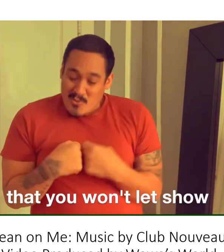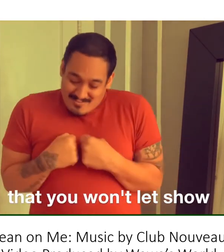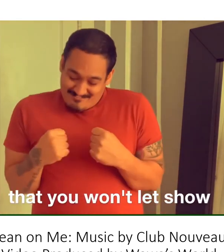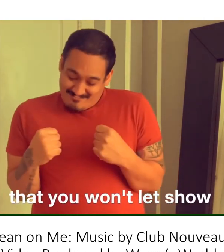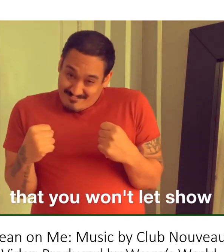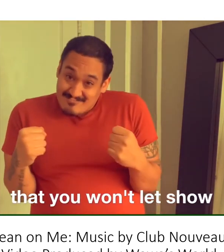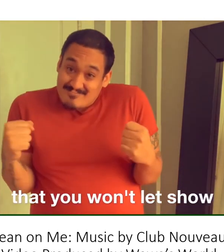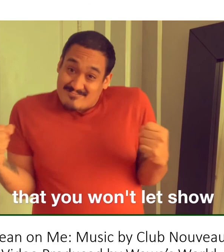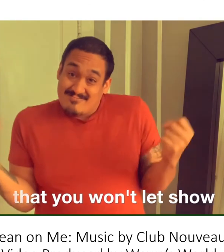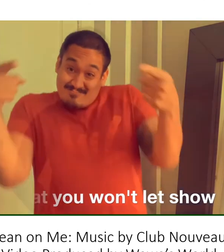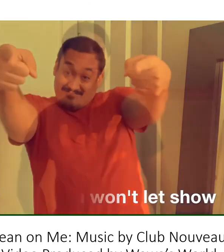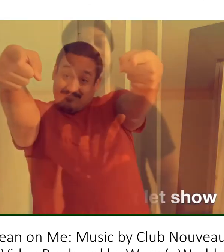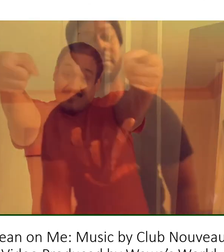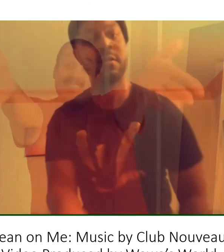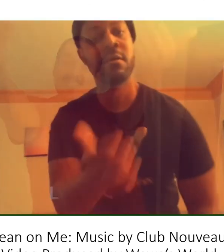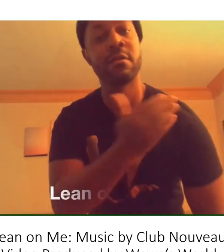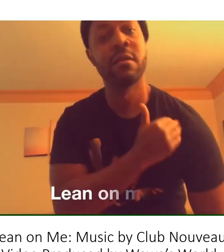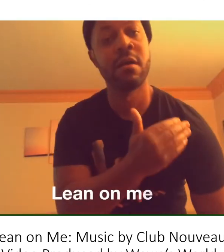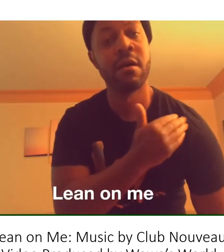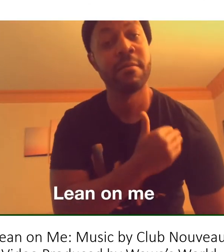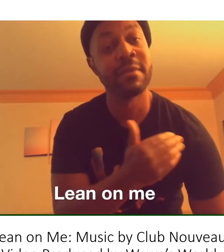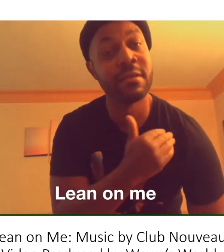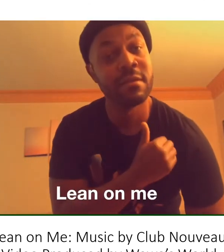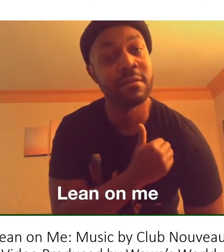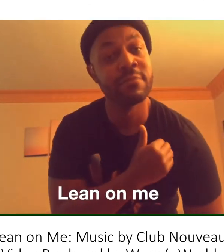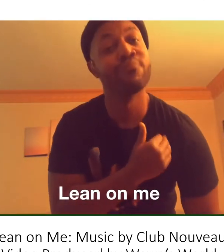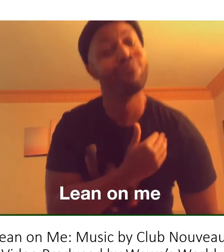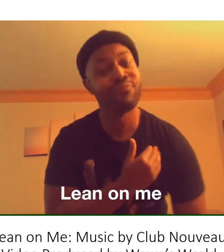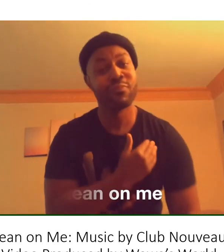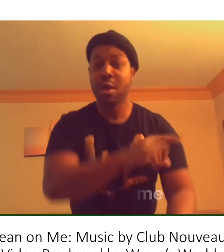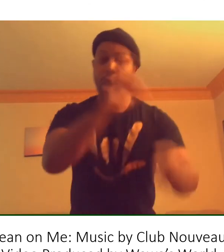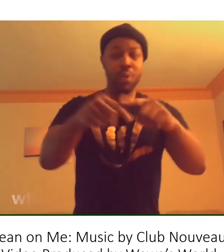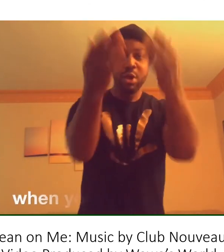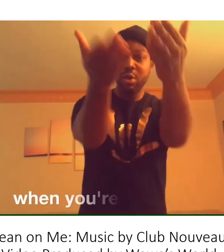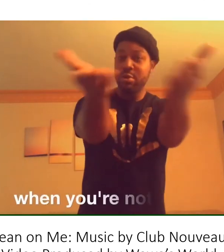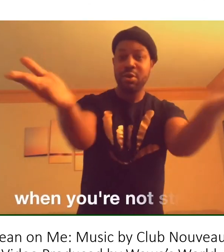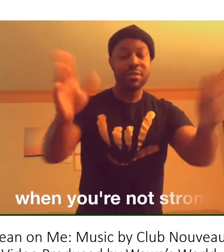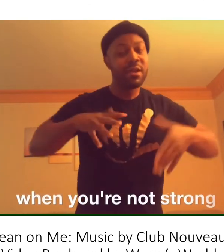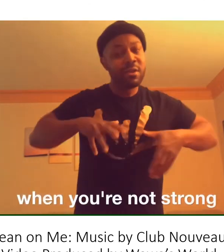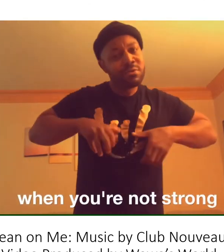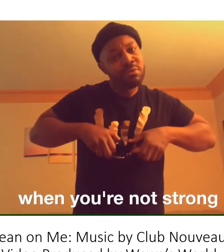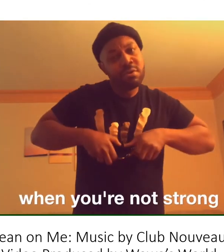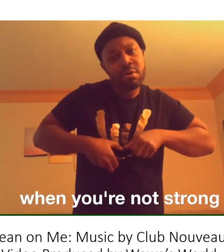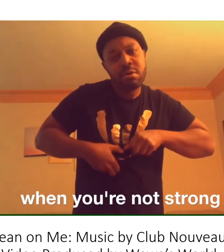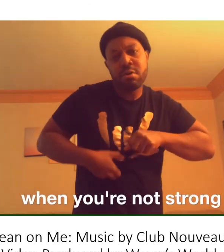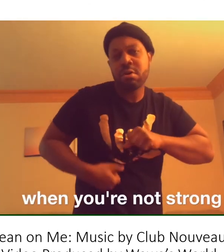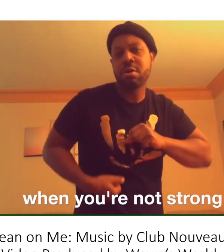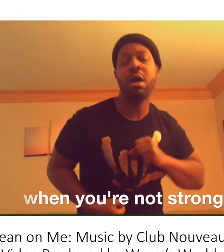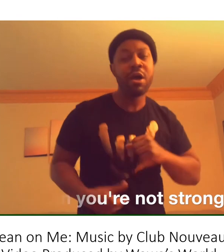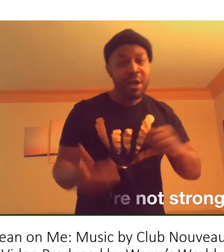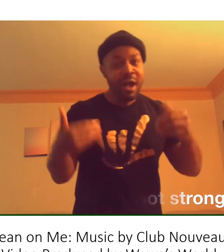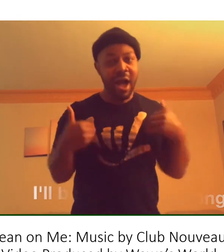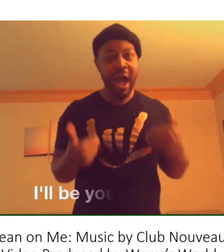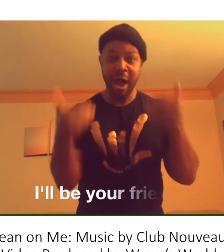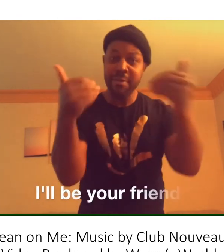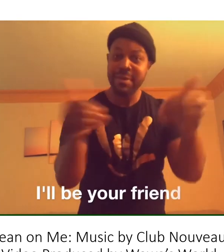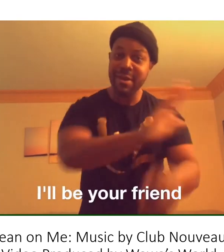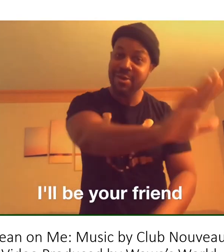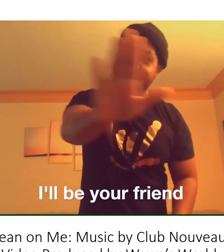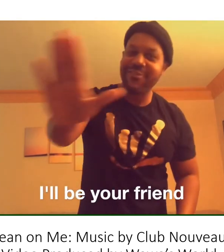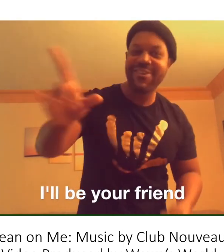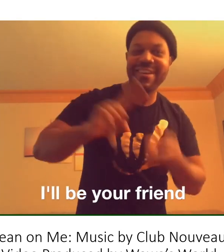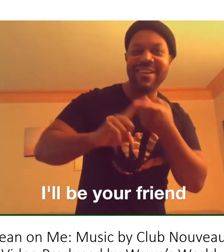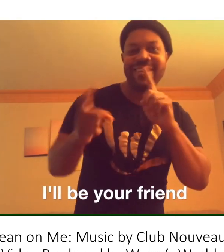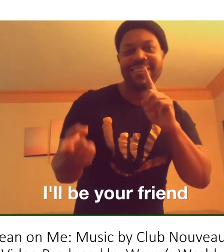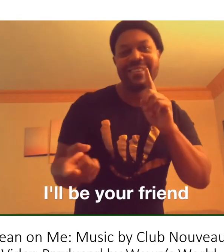won't let show. Me, help me, help when you're not strong. I'll be